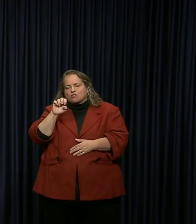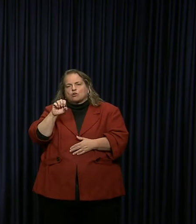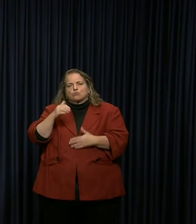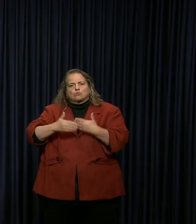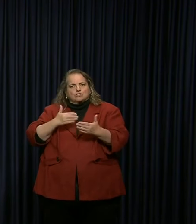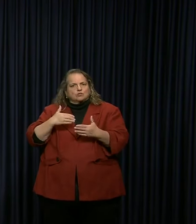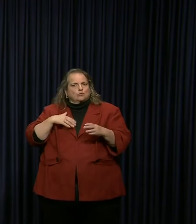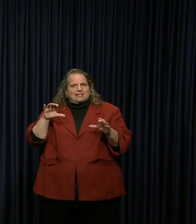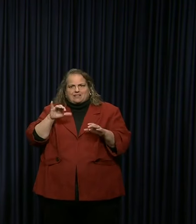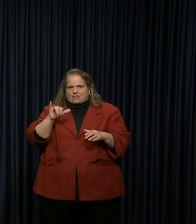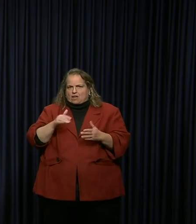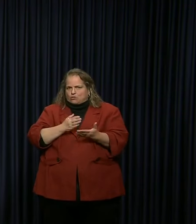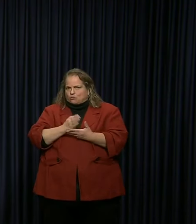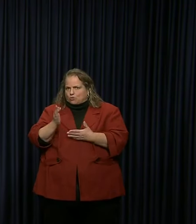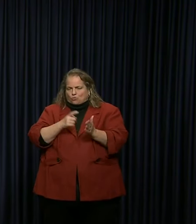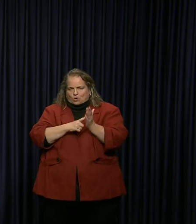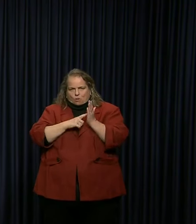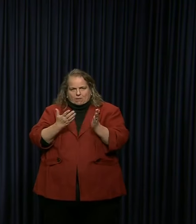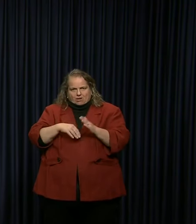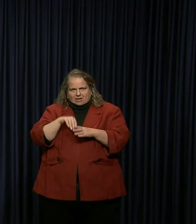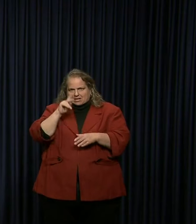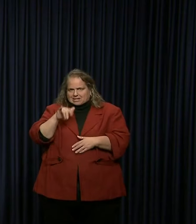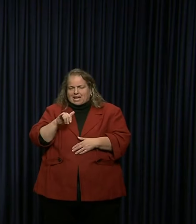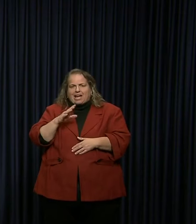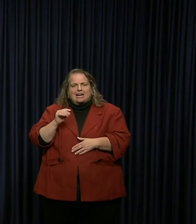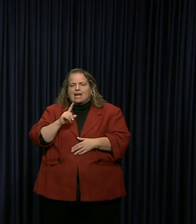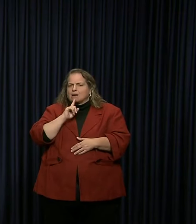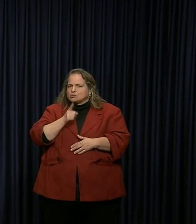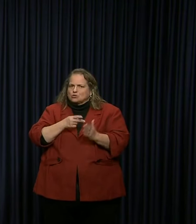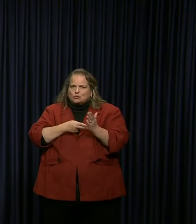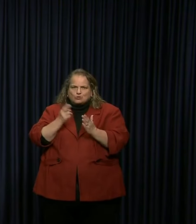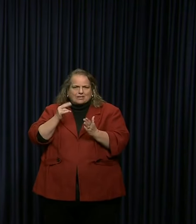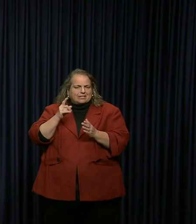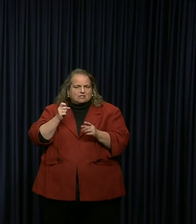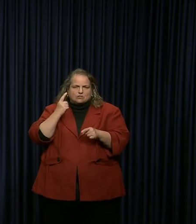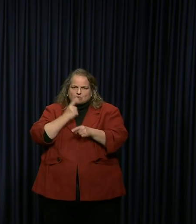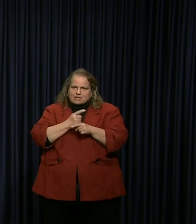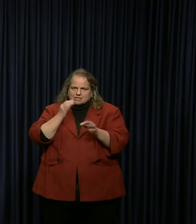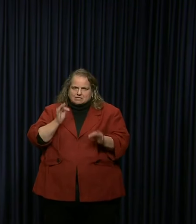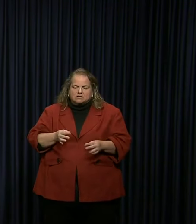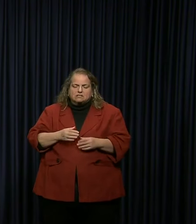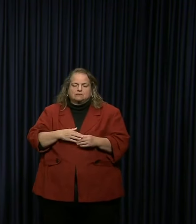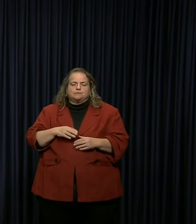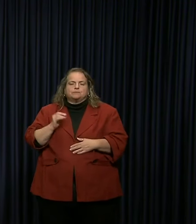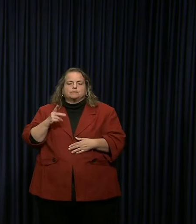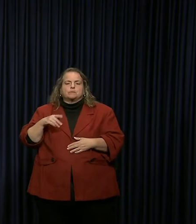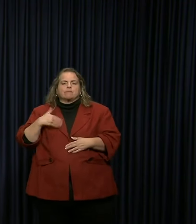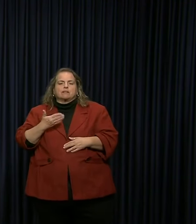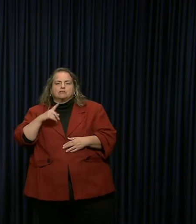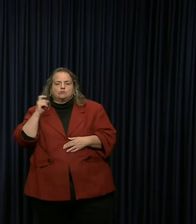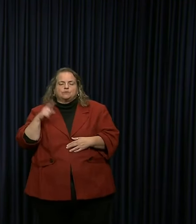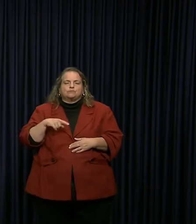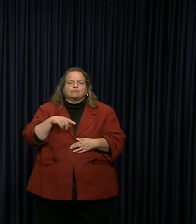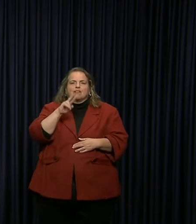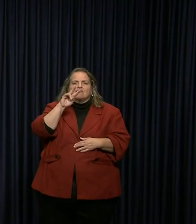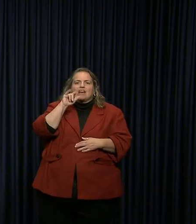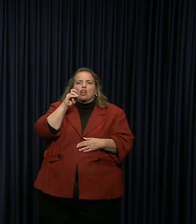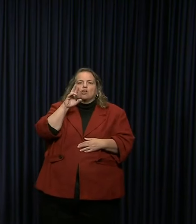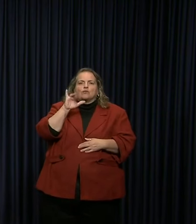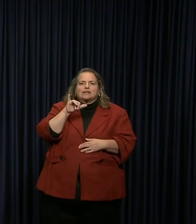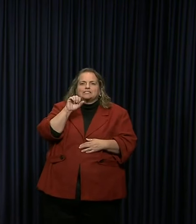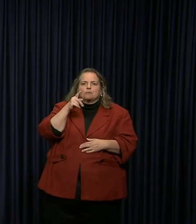that through a mandate here in Kentucky. It was absolutely the right decision. Question here from Valerie Spears. Has the